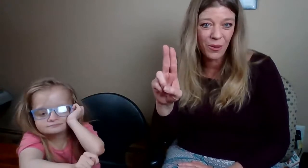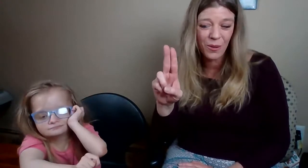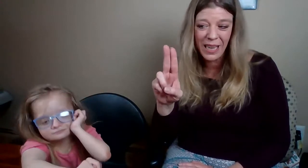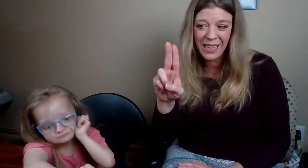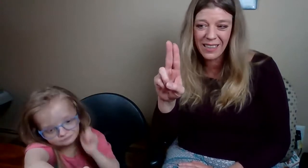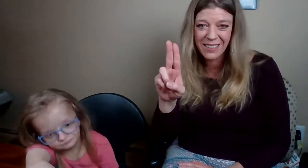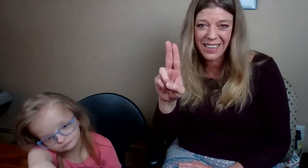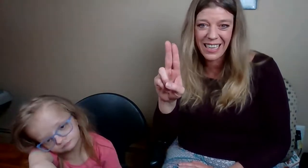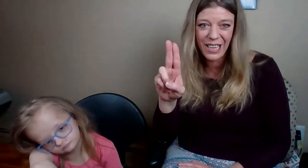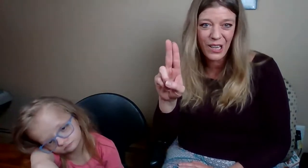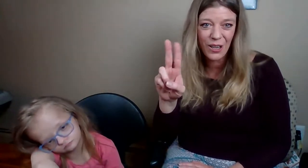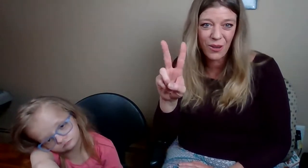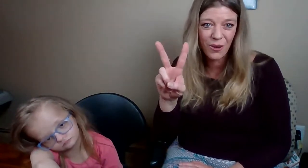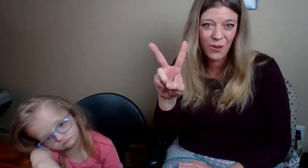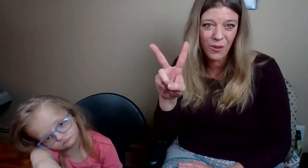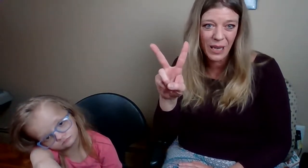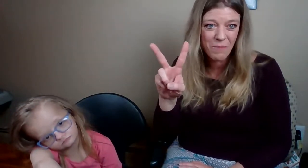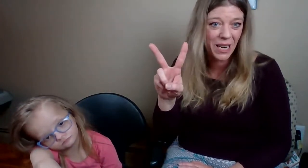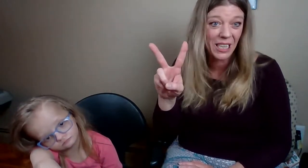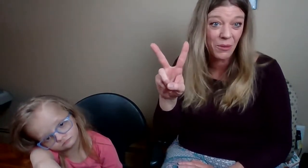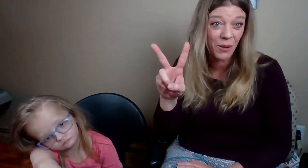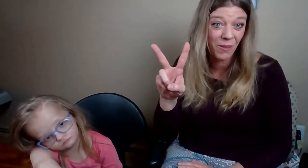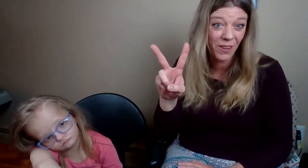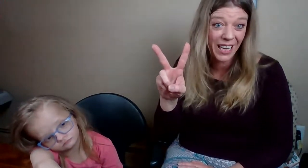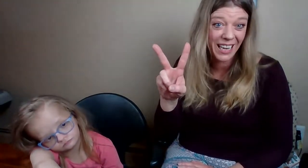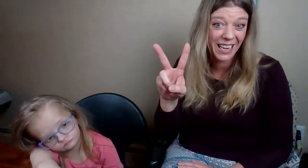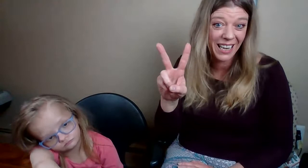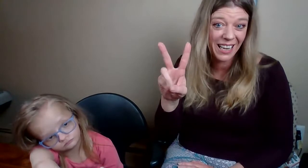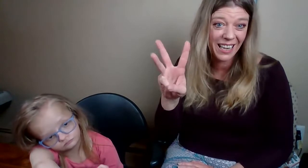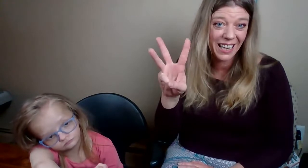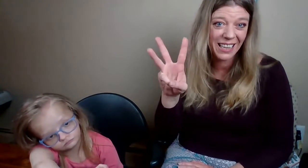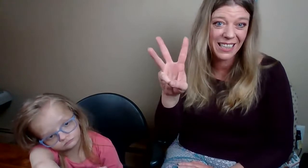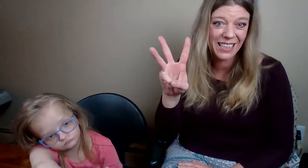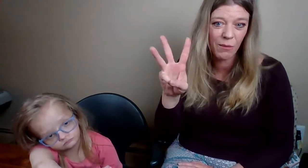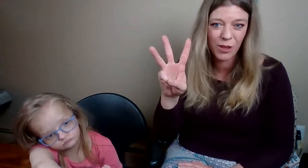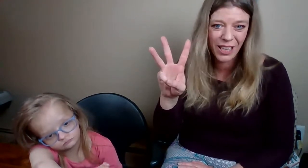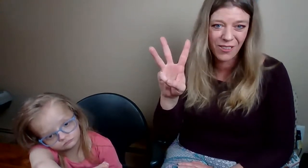U. Looks like a U compared to a V and a W.